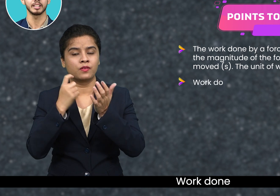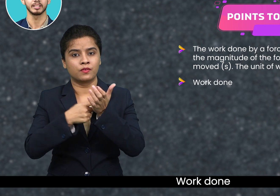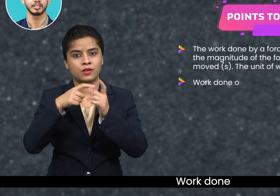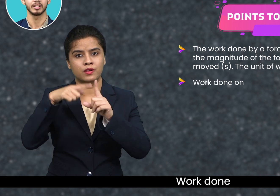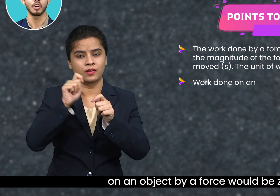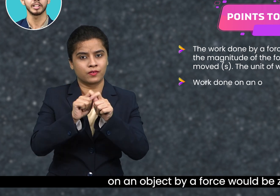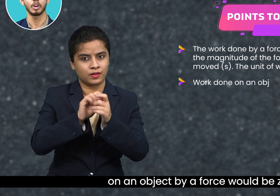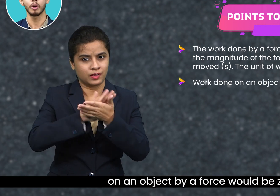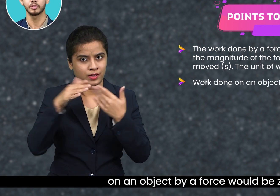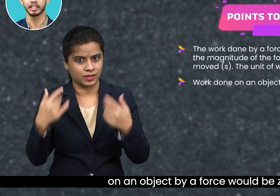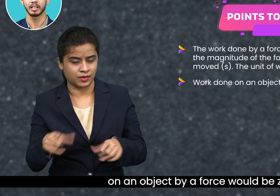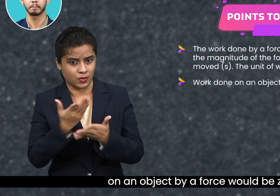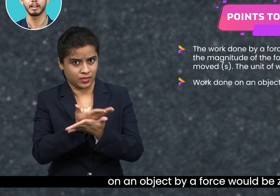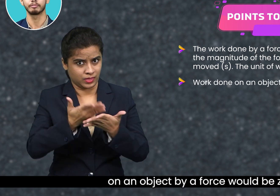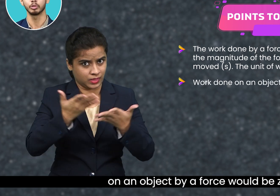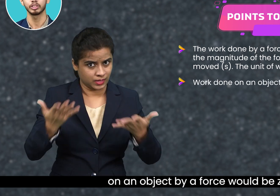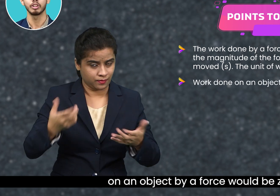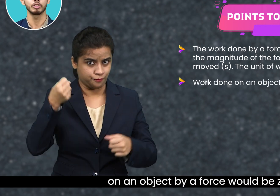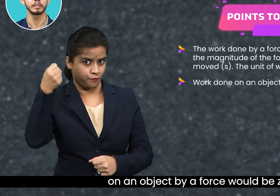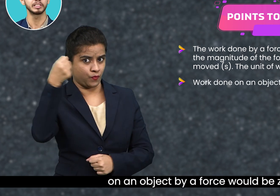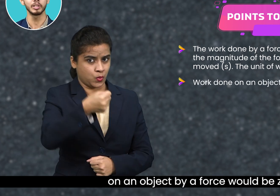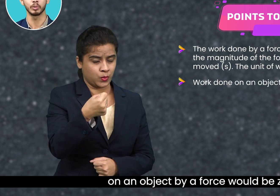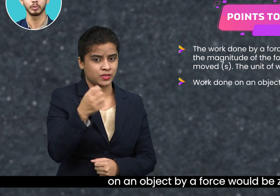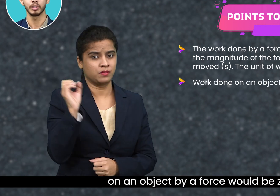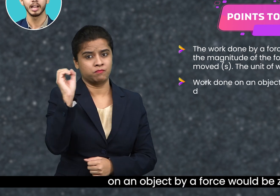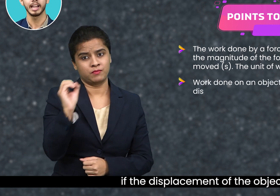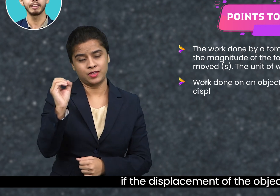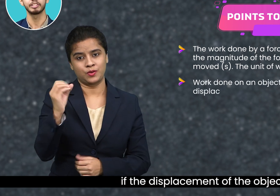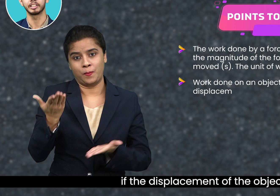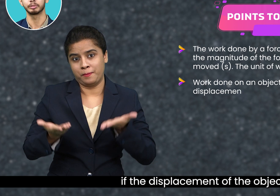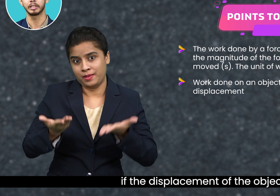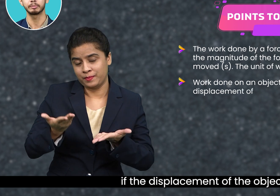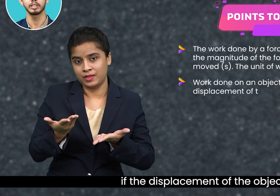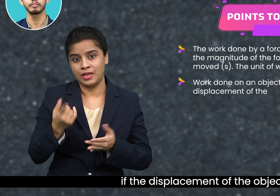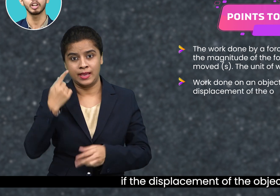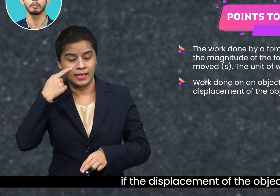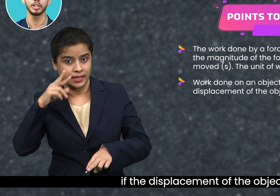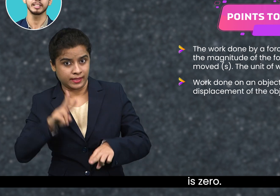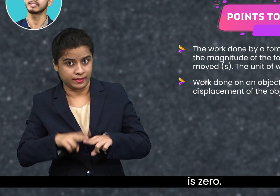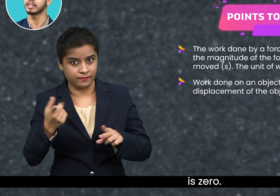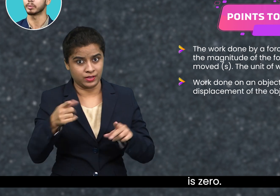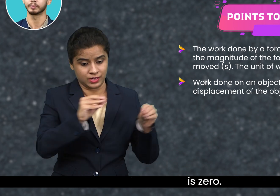Work done on an object by a force would be 0 if the displacement of